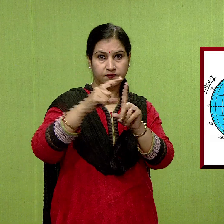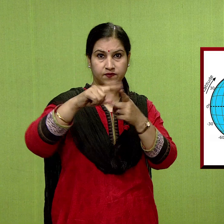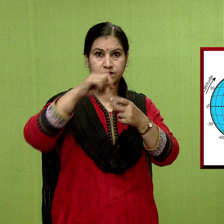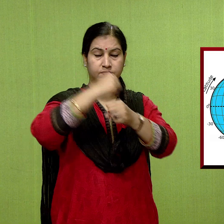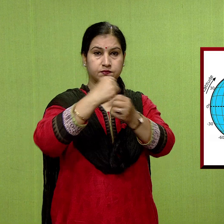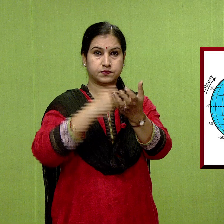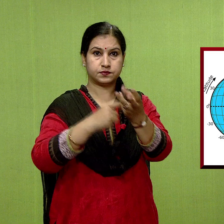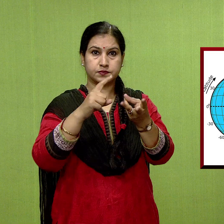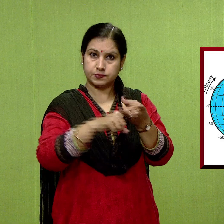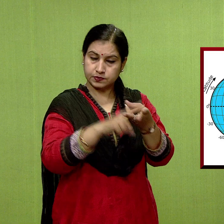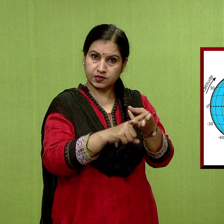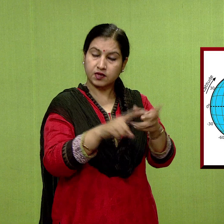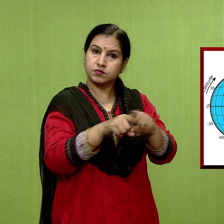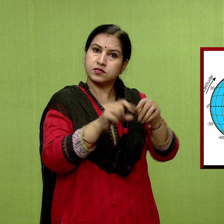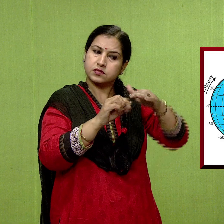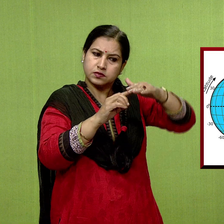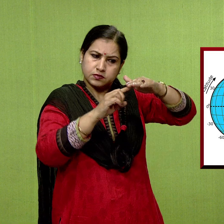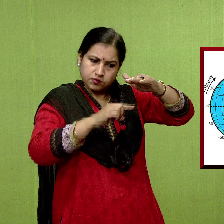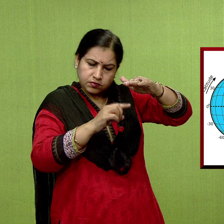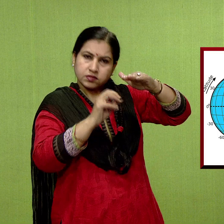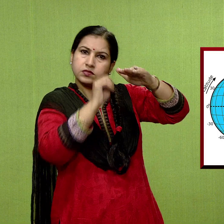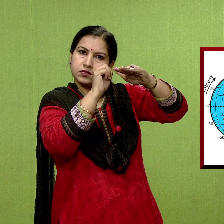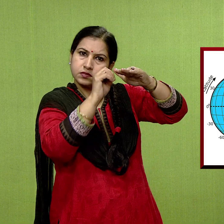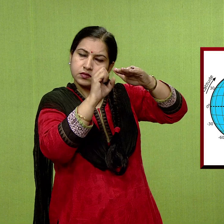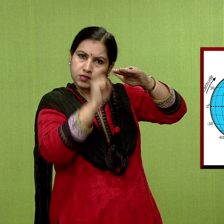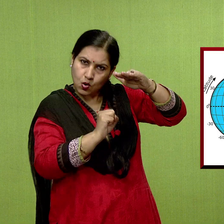degrees on the south direction latitude,